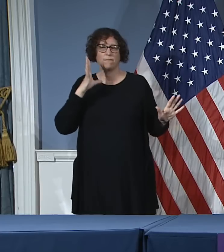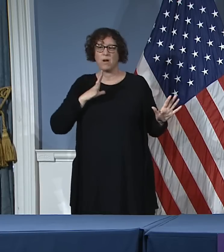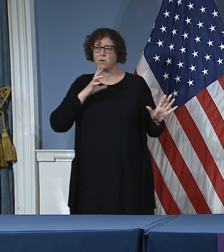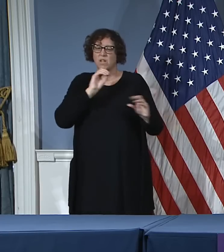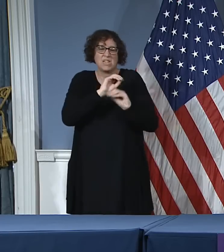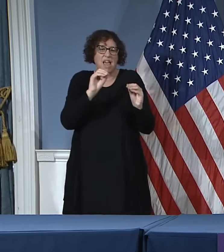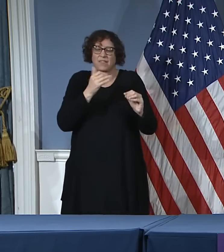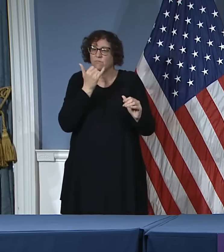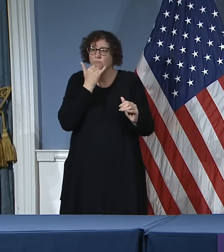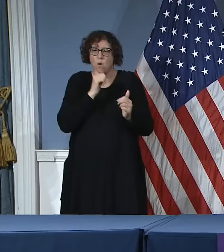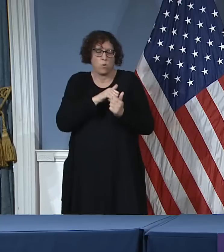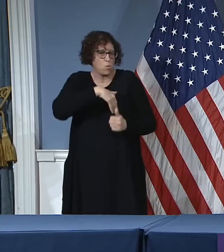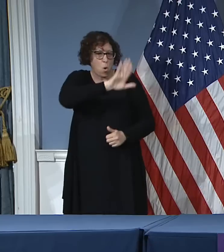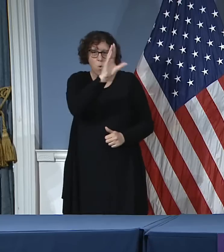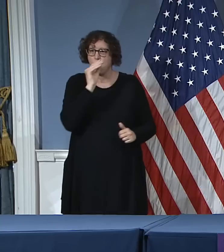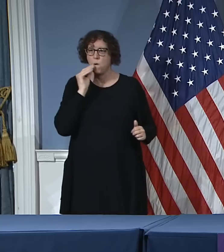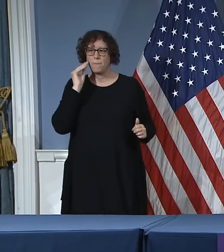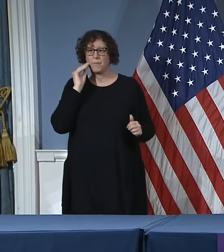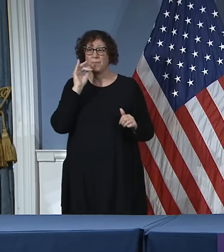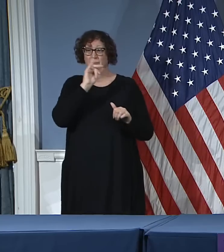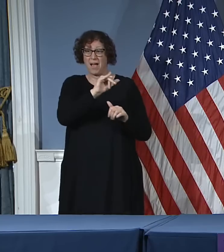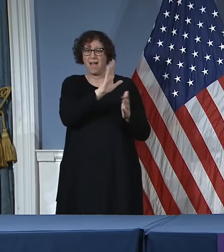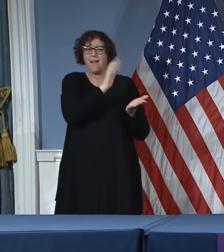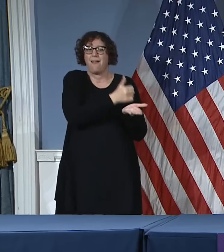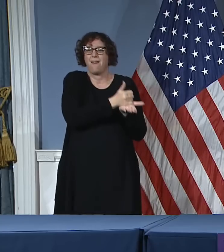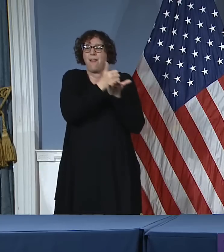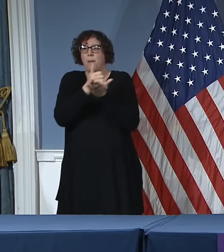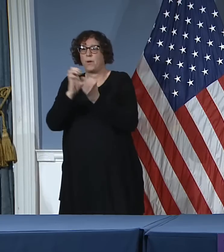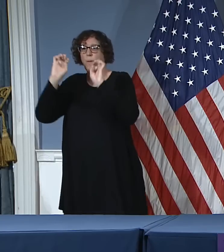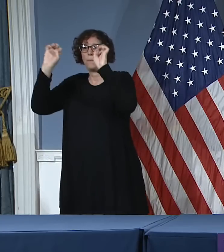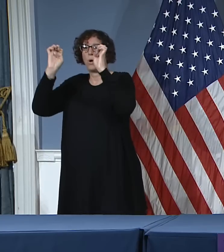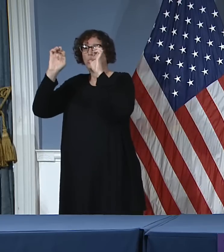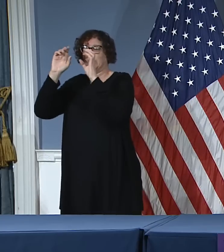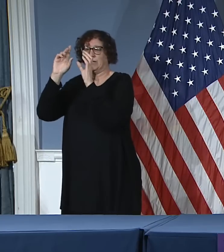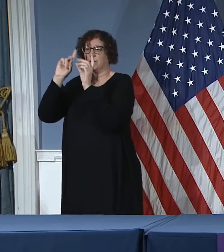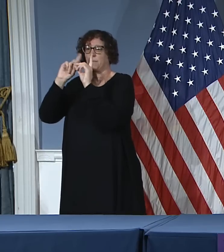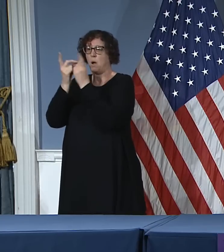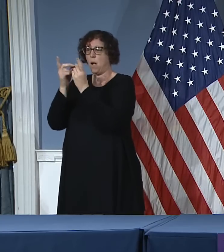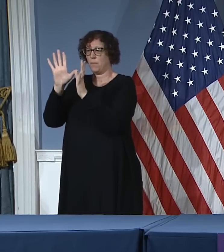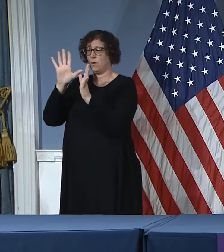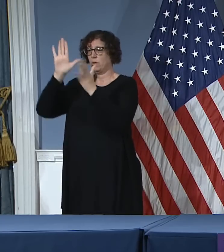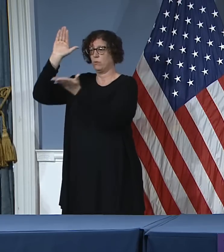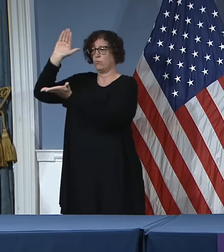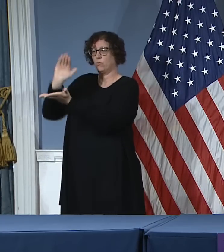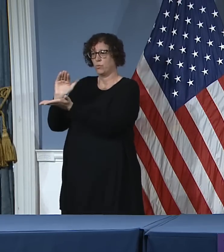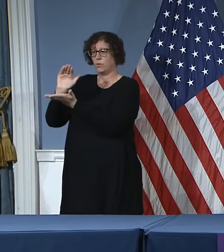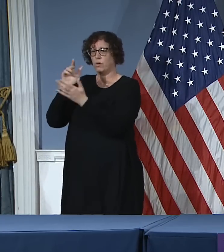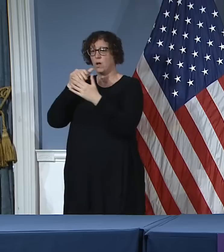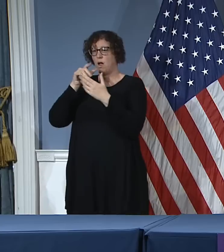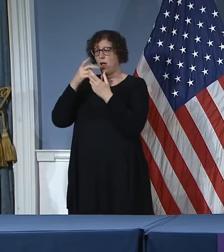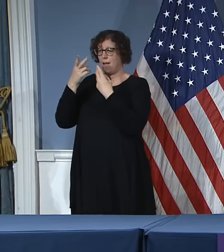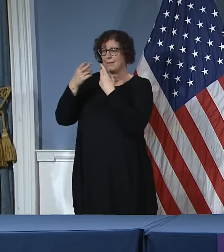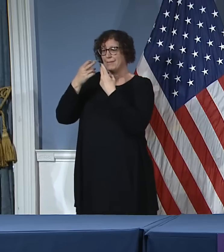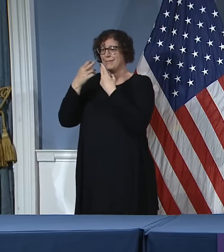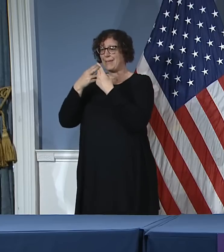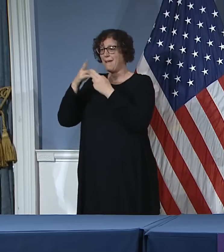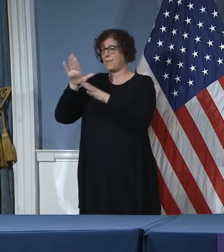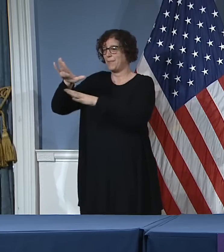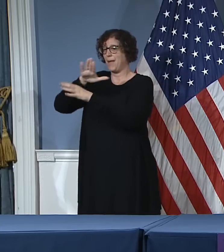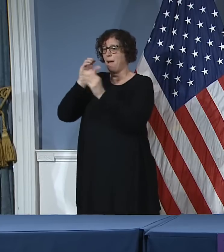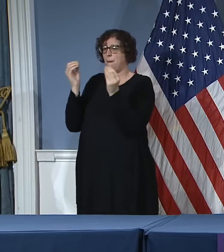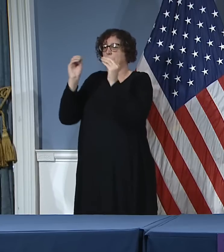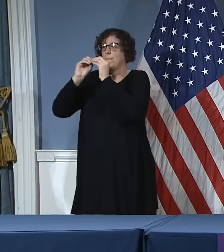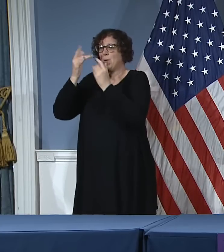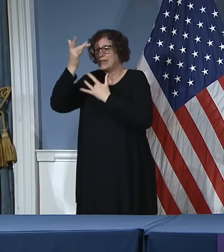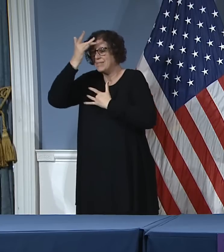emergency room's ability to serve people who need it most. So Mitch will speak to that, but I also want to note to Mitch and to